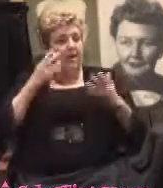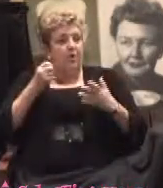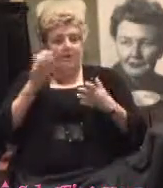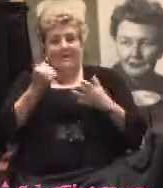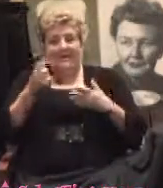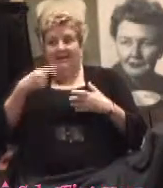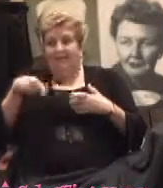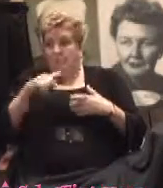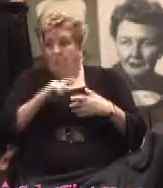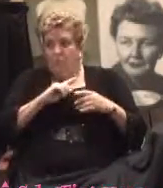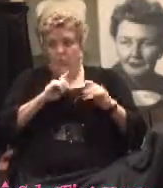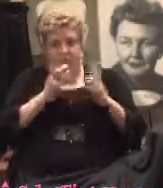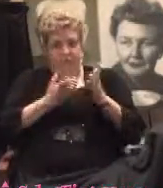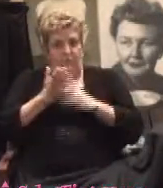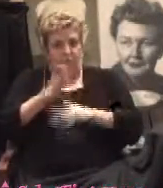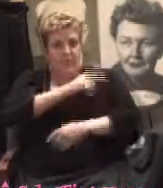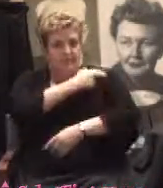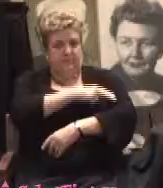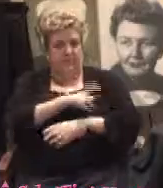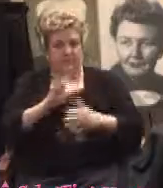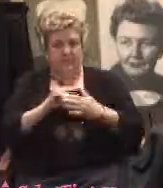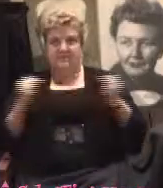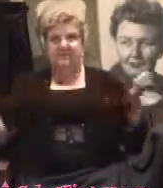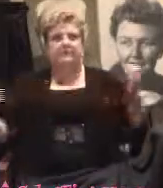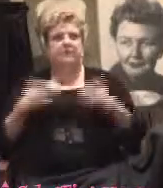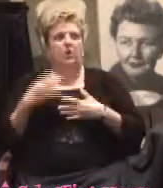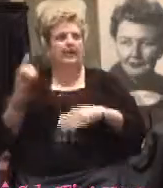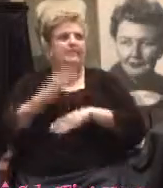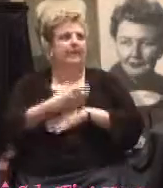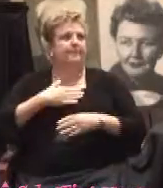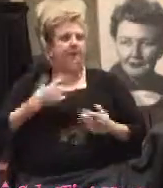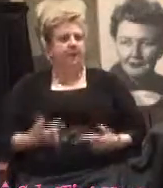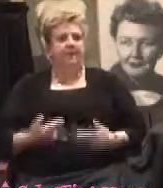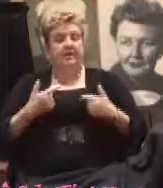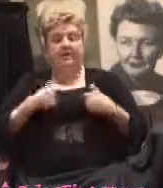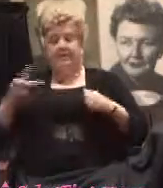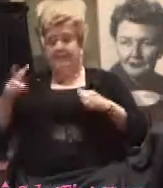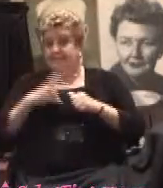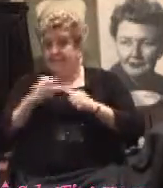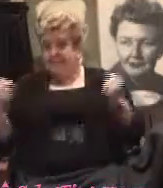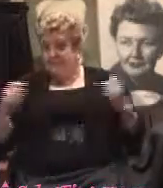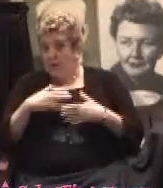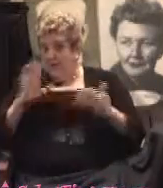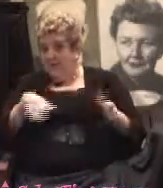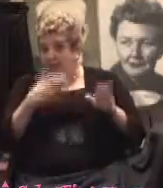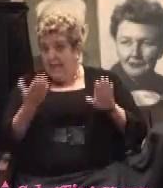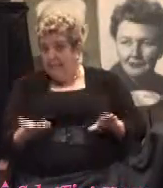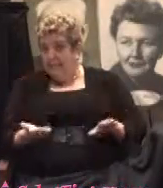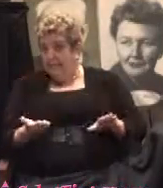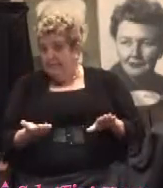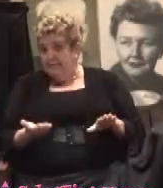in my life was walking into that hospital. Second scariest day in my life, coming